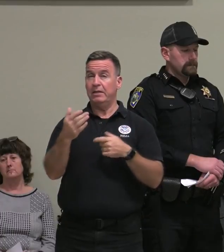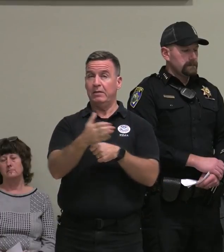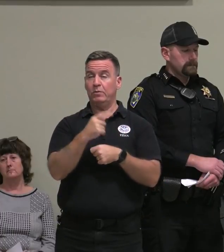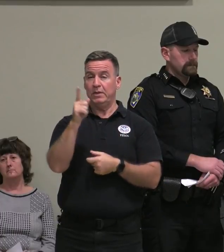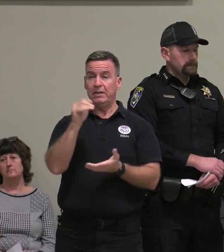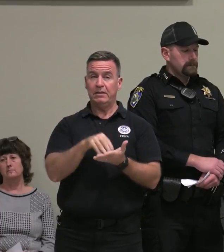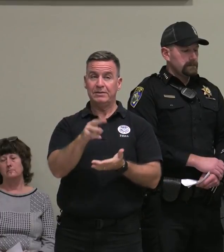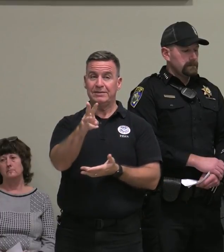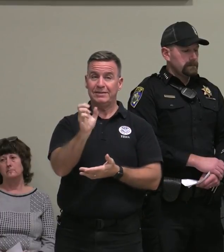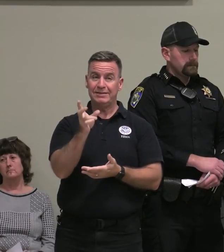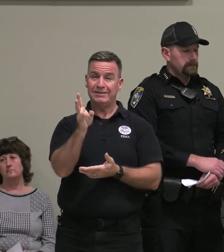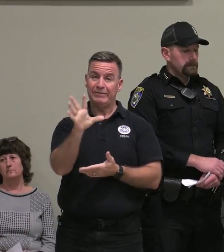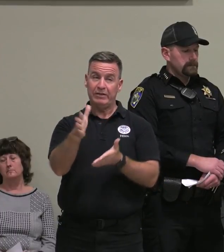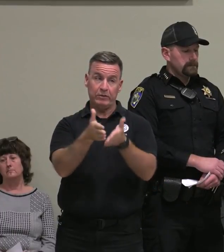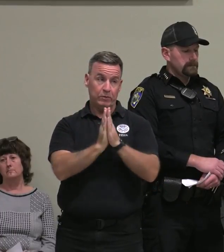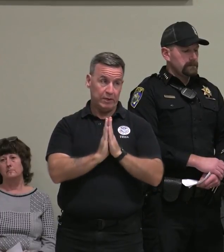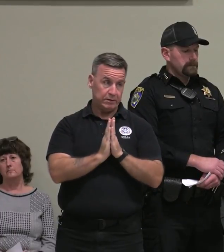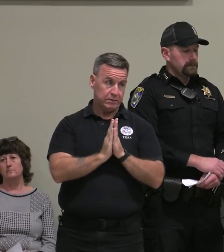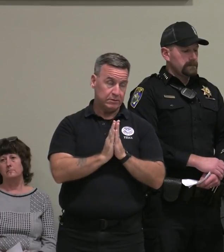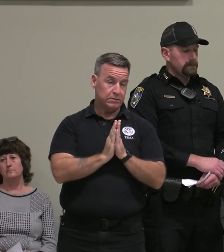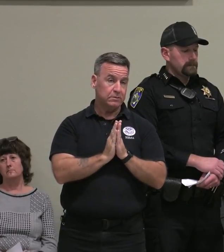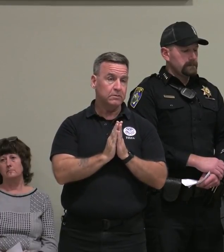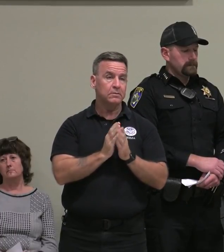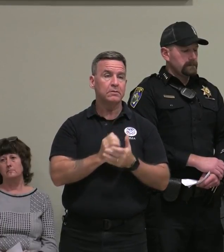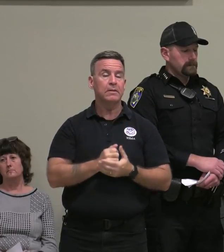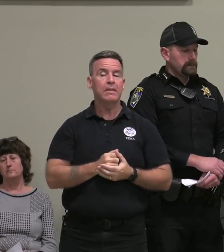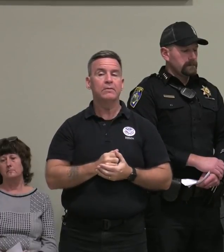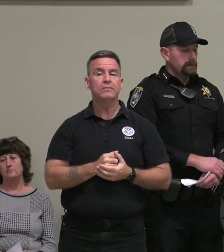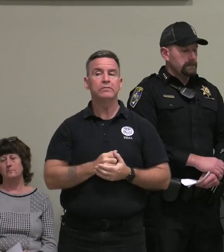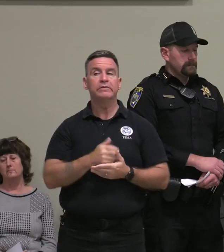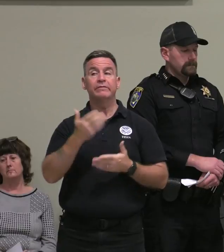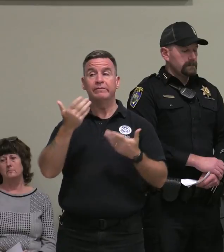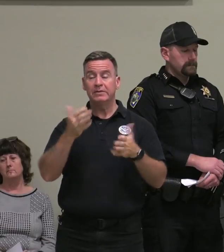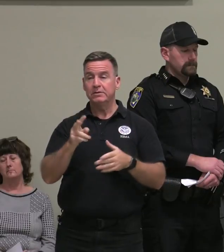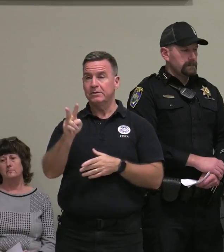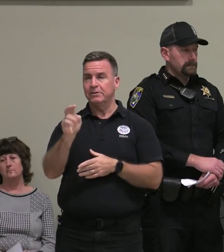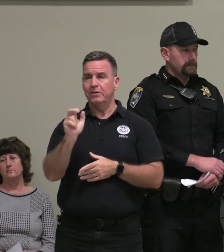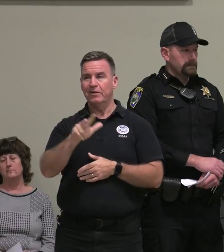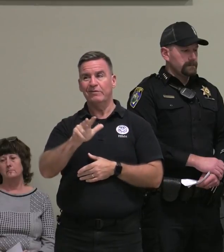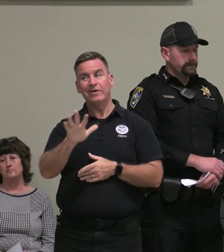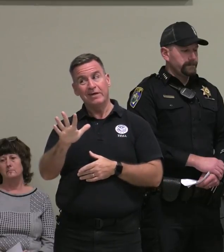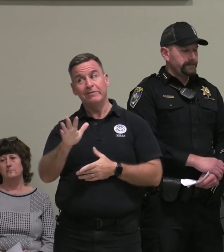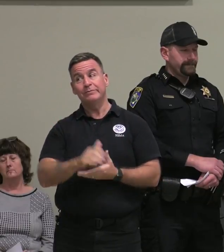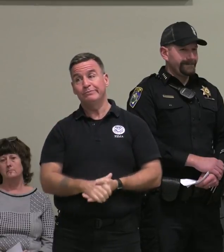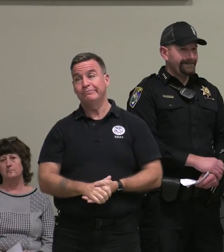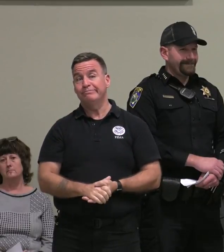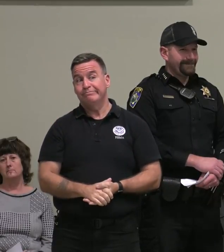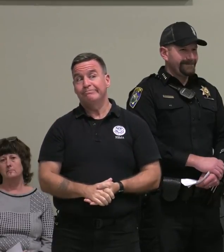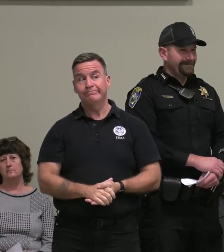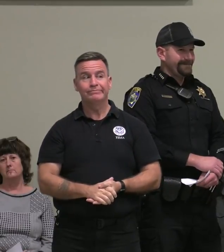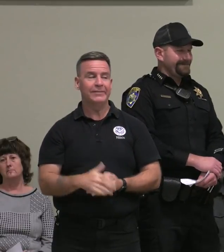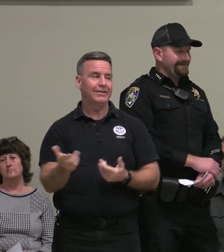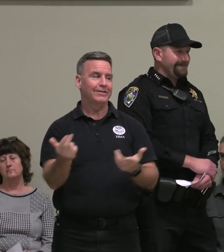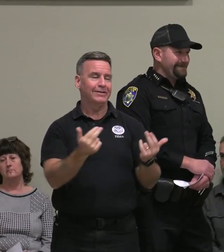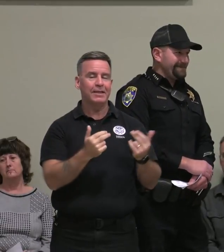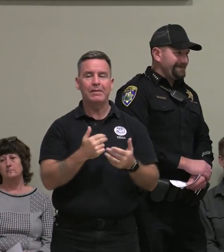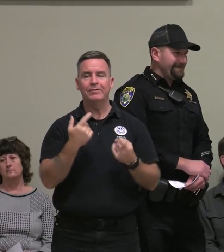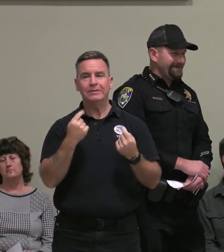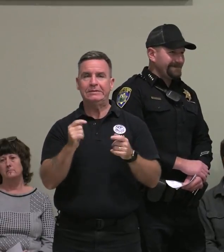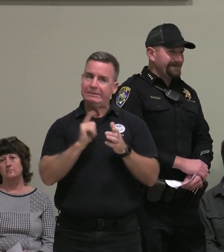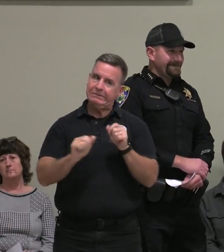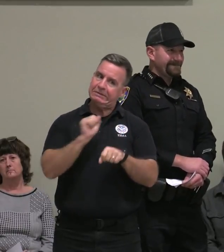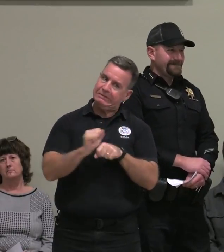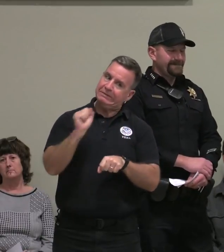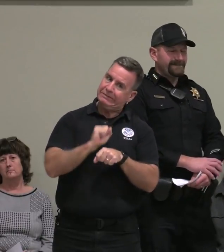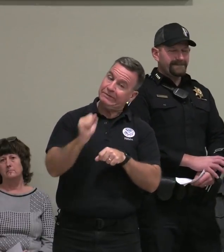,675 requests. We've completed 235 of them but we're chunking